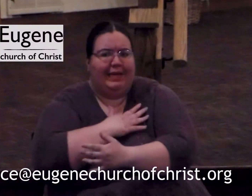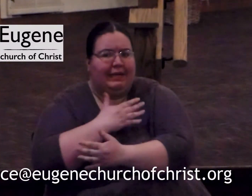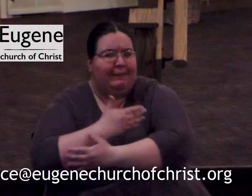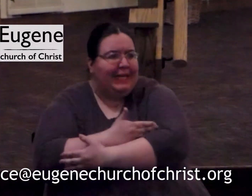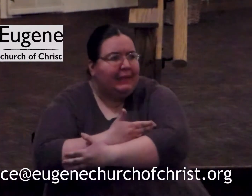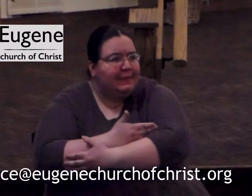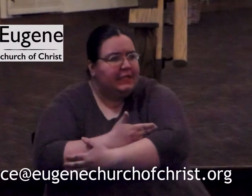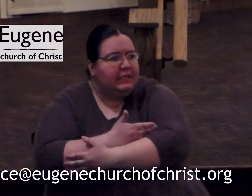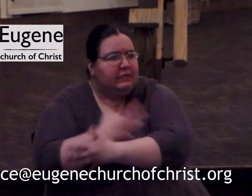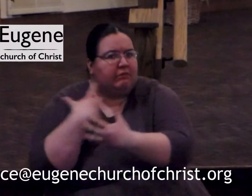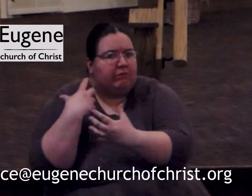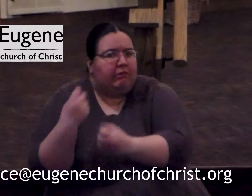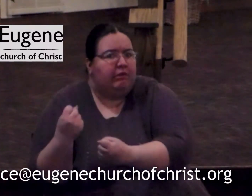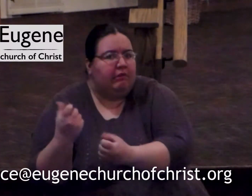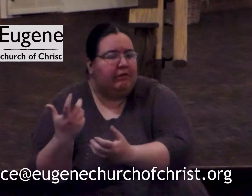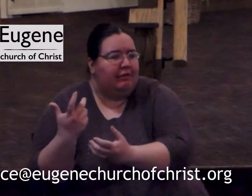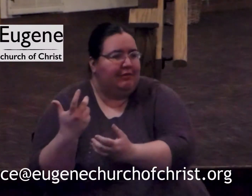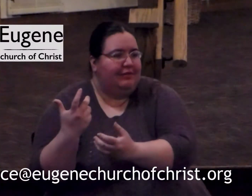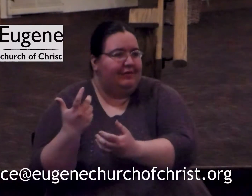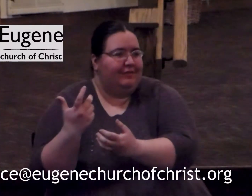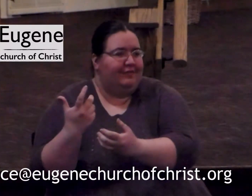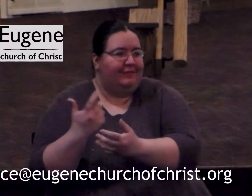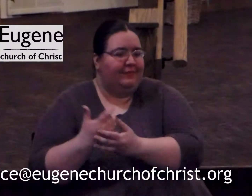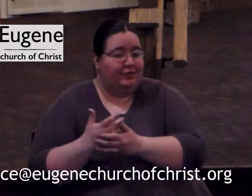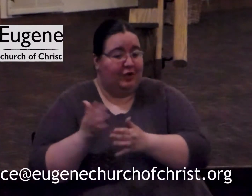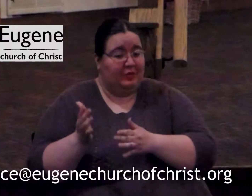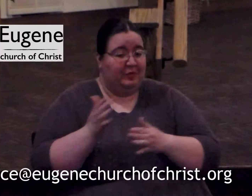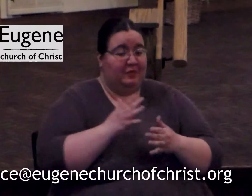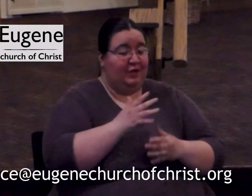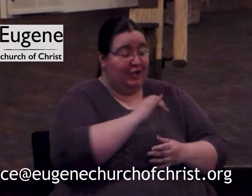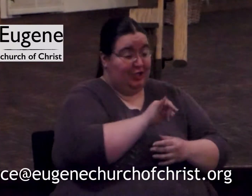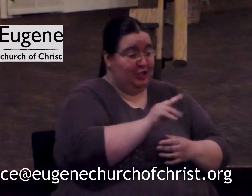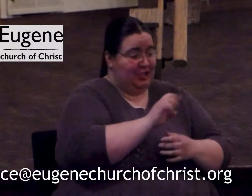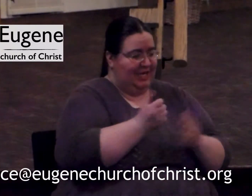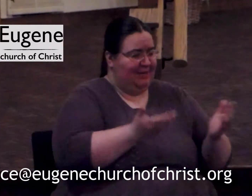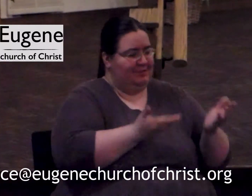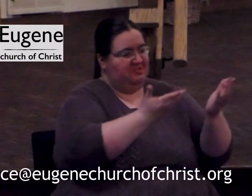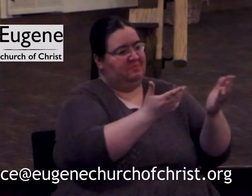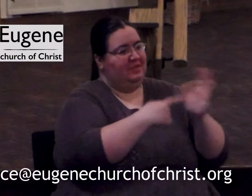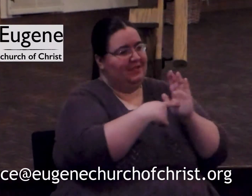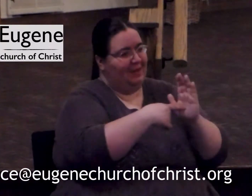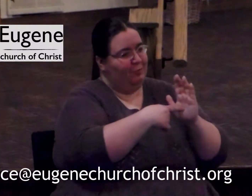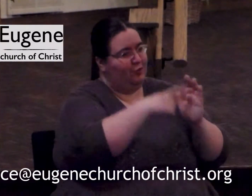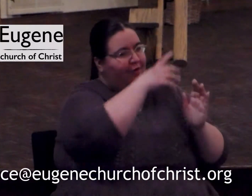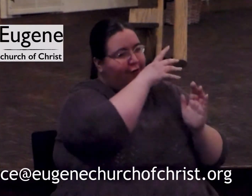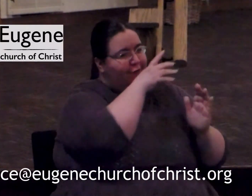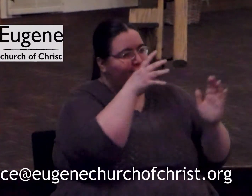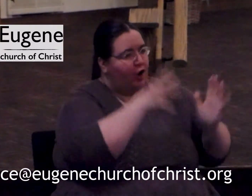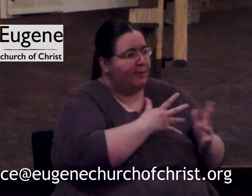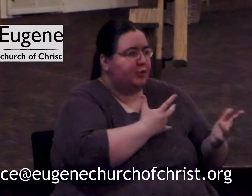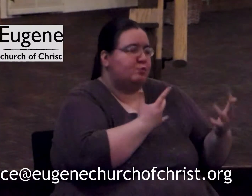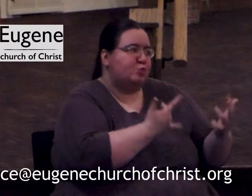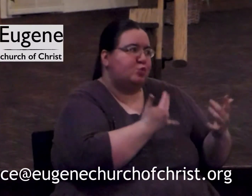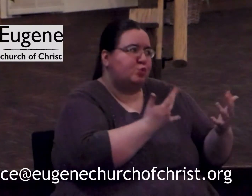patience. He gives us the example of the farmer, but we see so many in our own lives of how to live patiently.